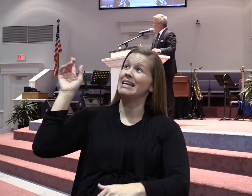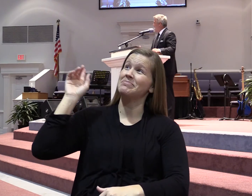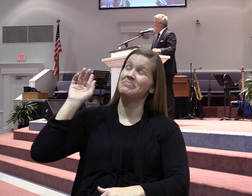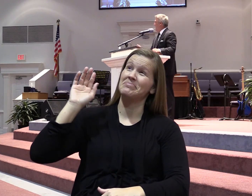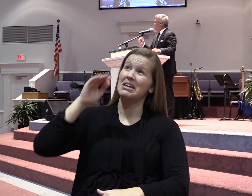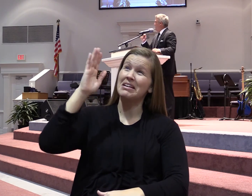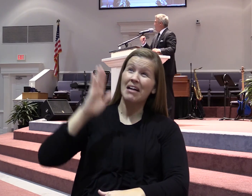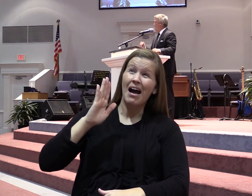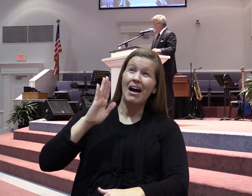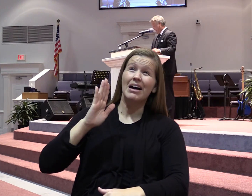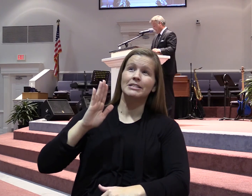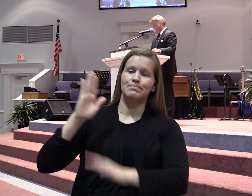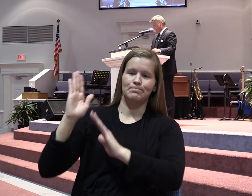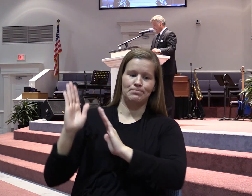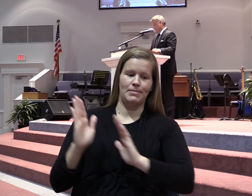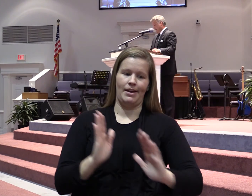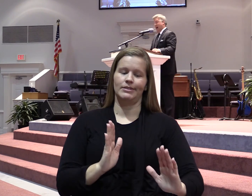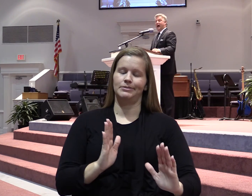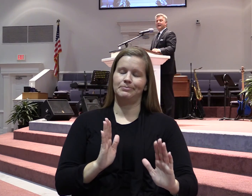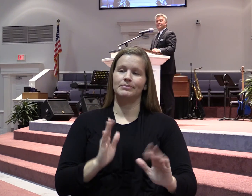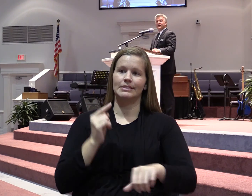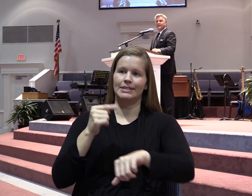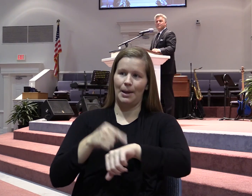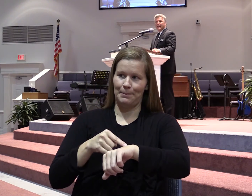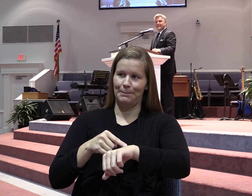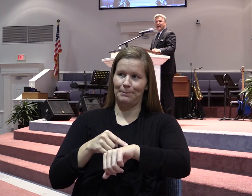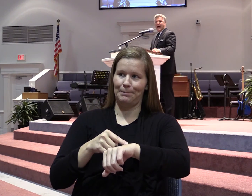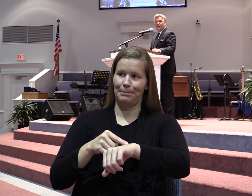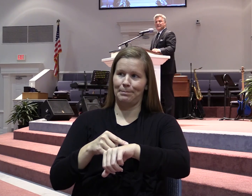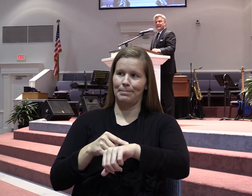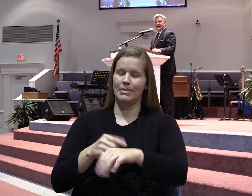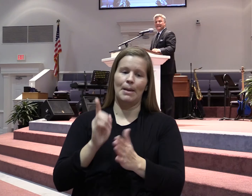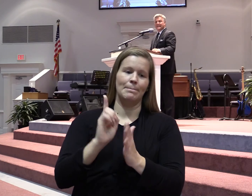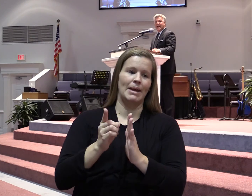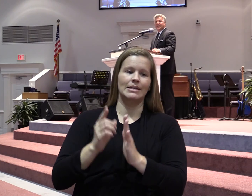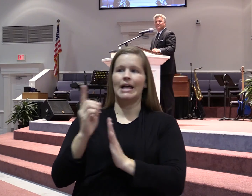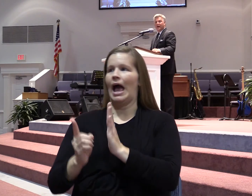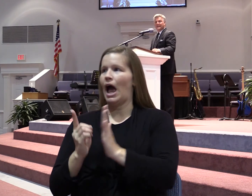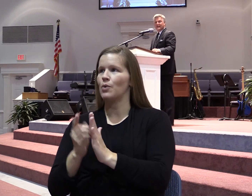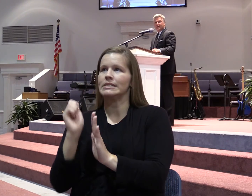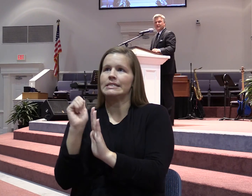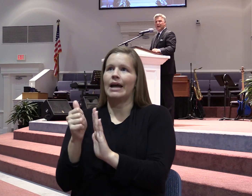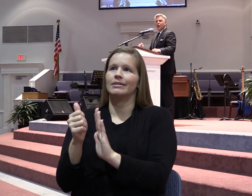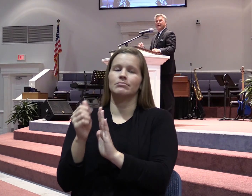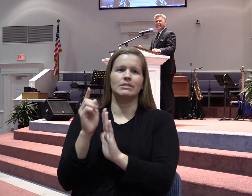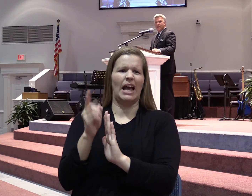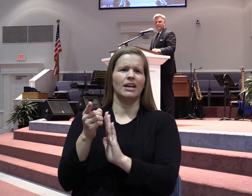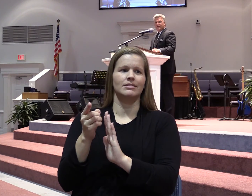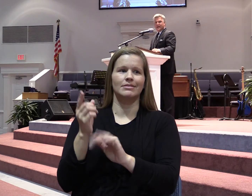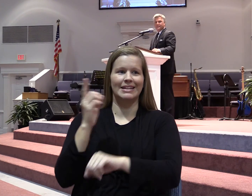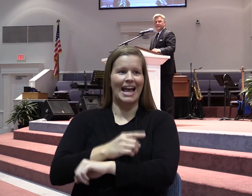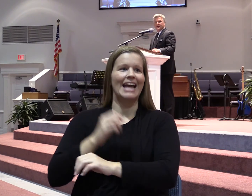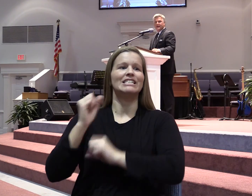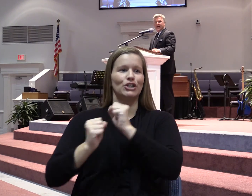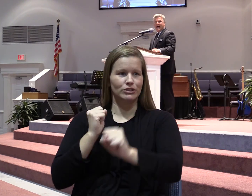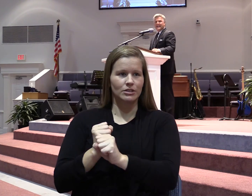of God's plan. Time. Minutes, hours, seconds, days, months, years. We number